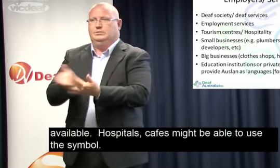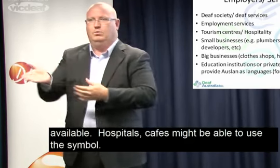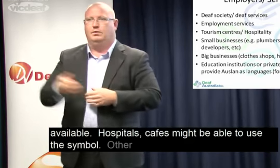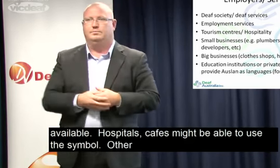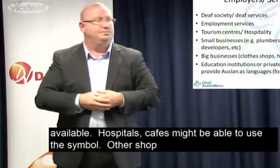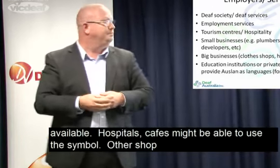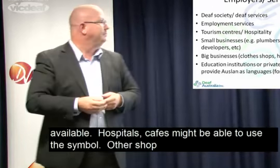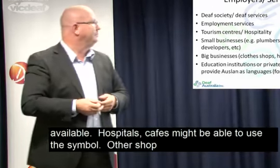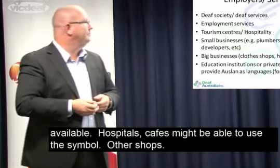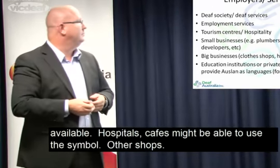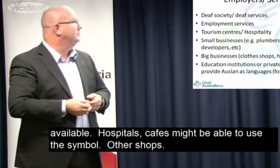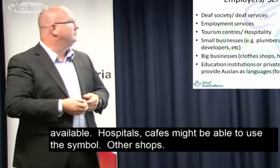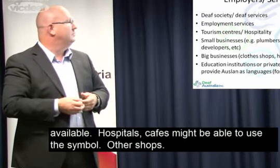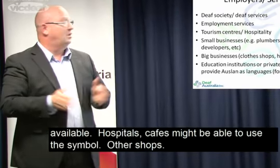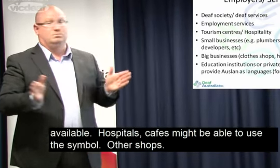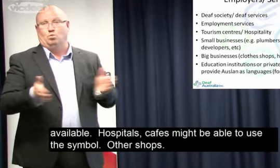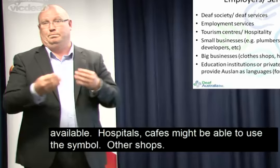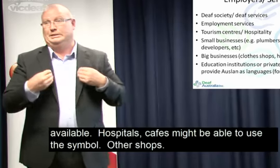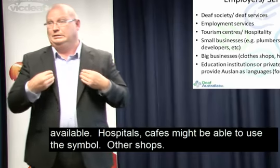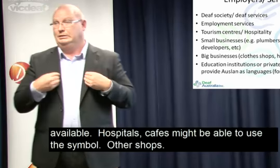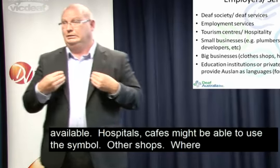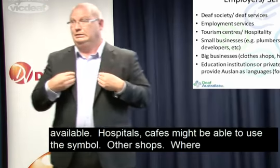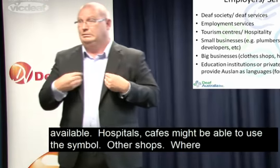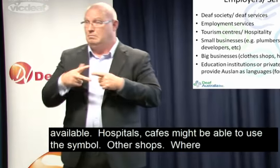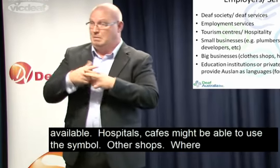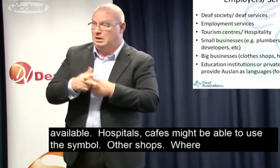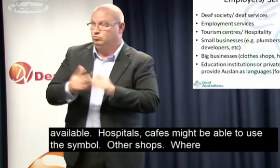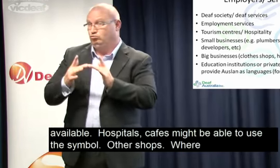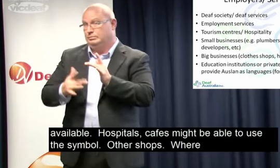where sign language is used, and so people can identify that it's deaf friendly.